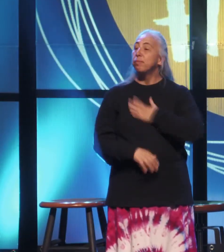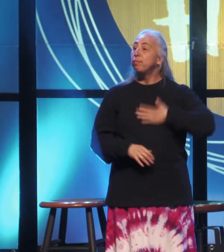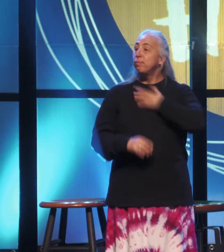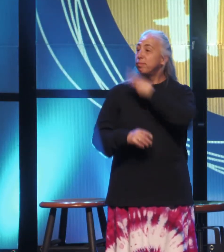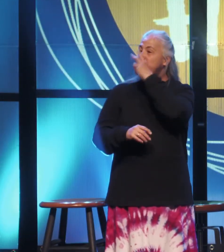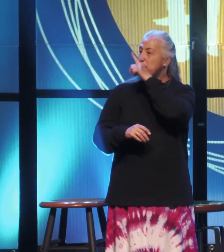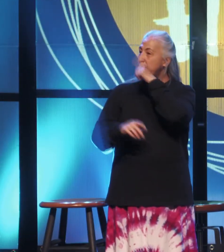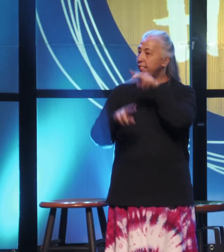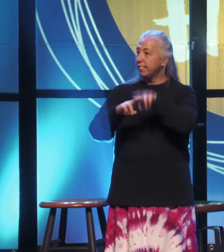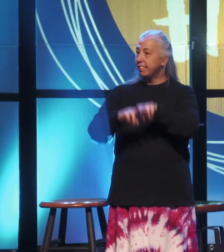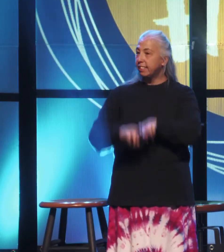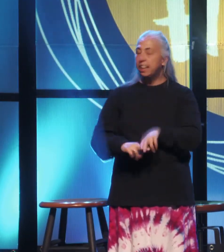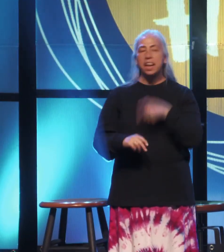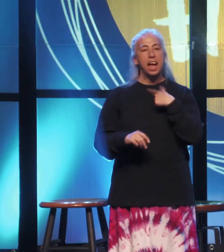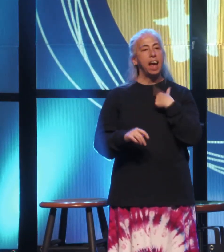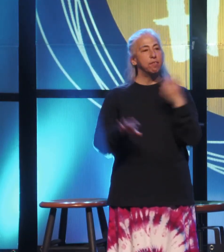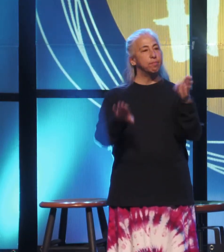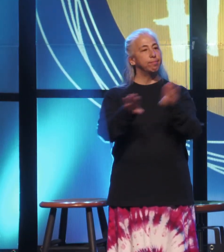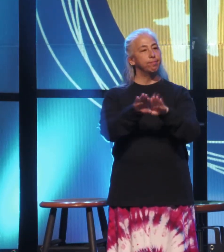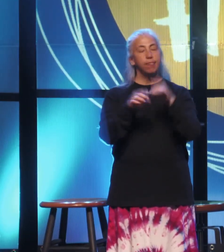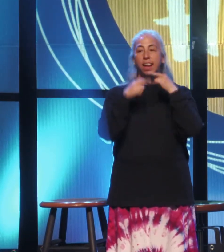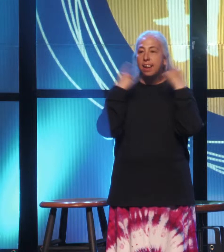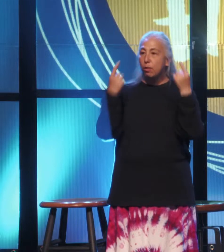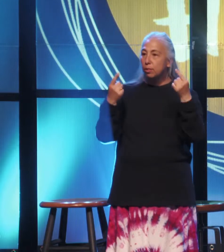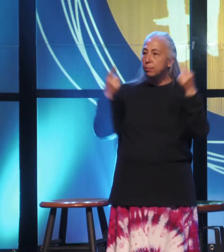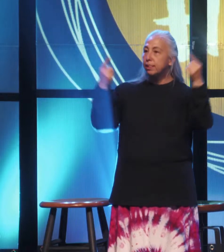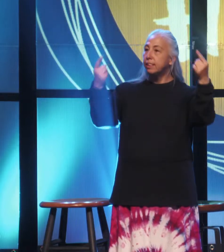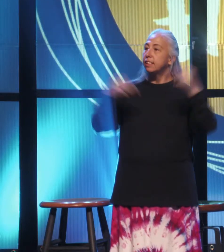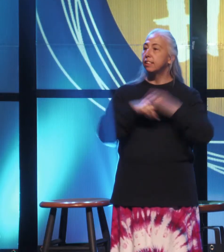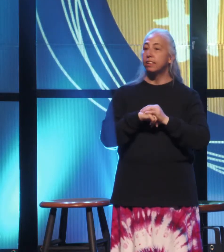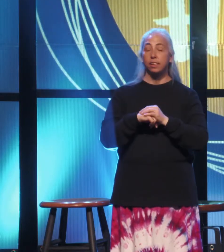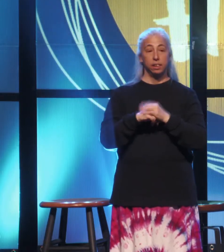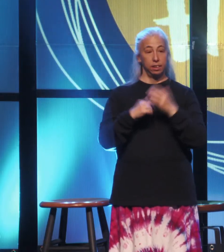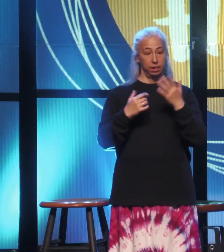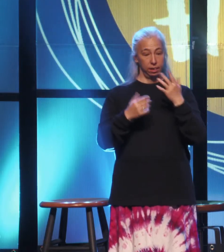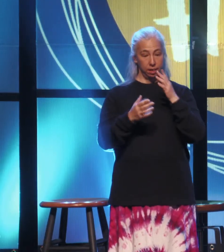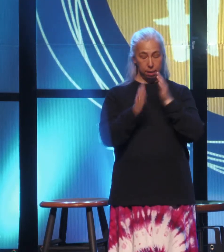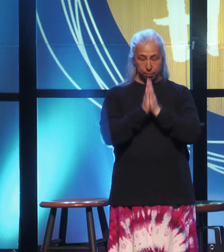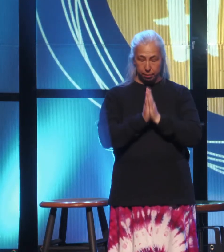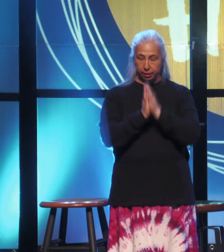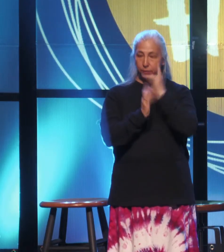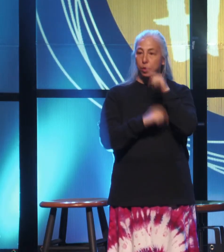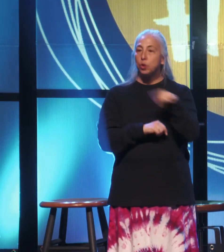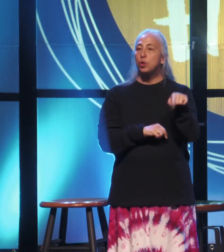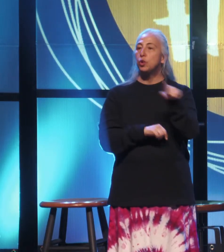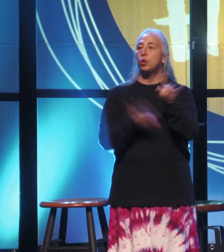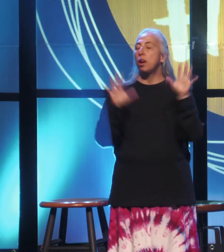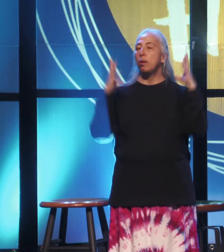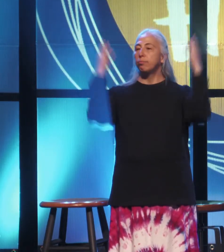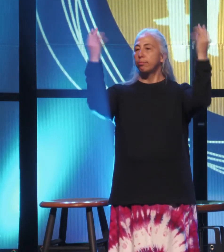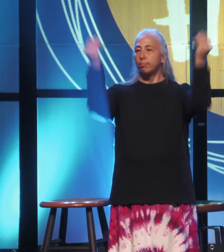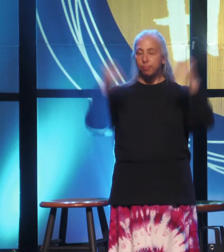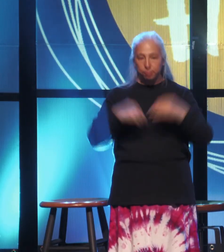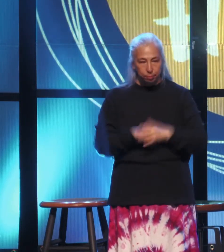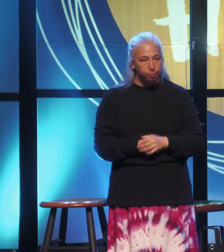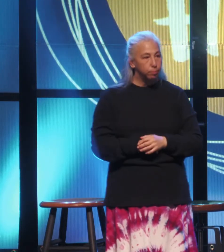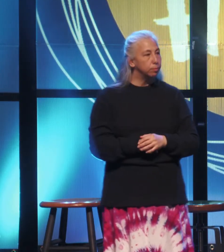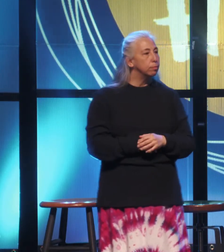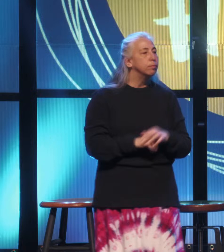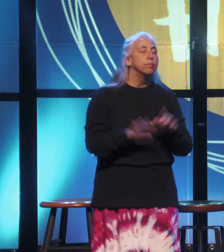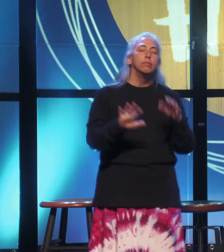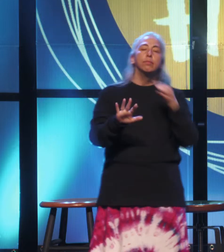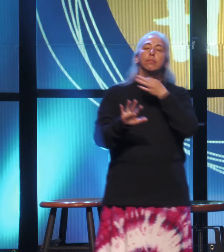second. Got some closing announcements, and then we're going to give you your blessing and send you on your way. Hey, quick show